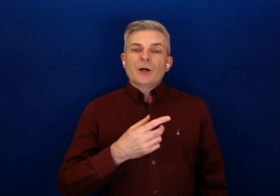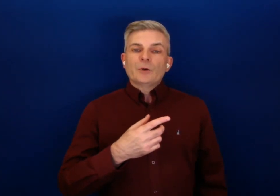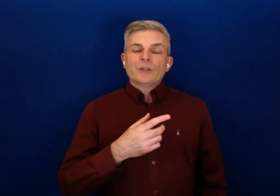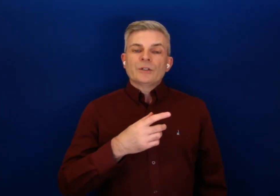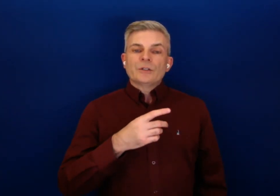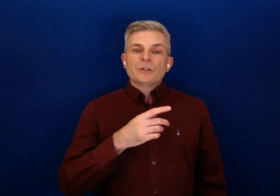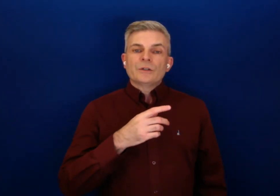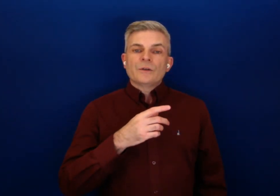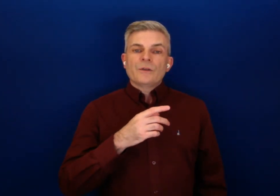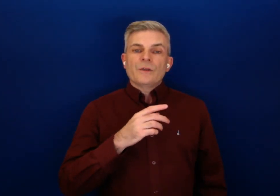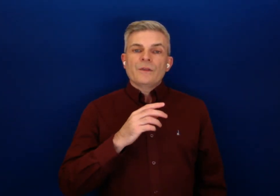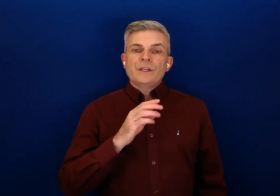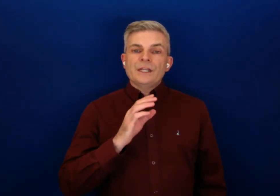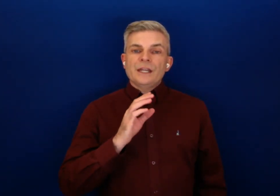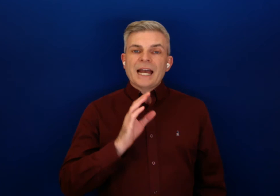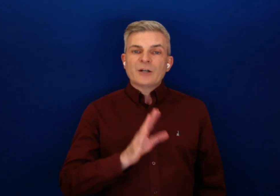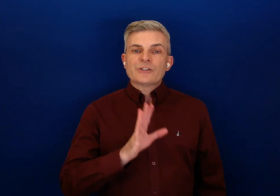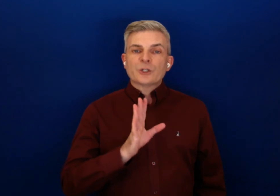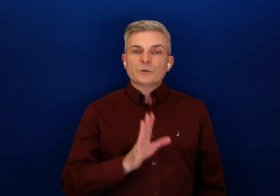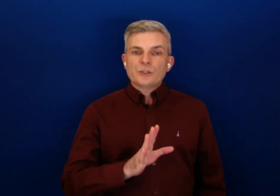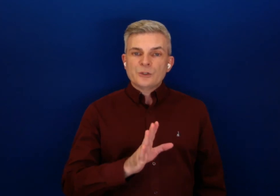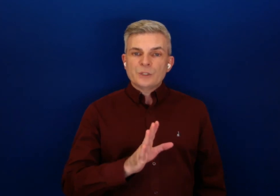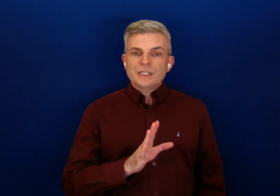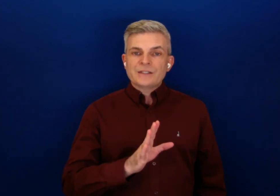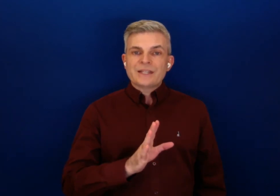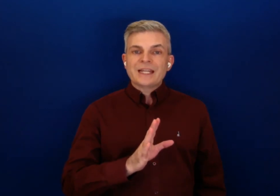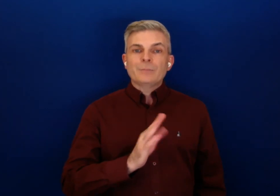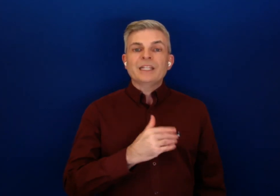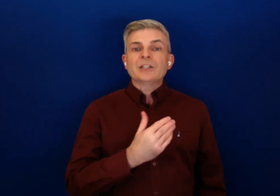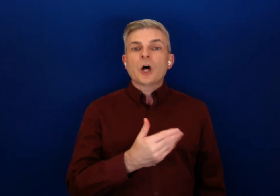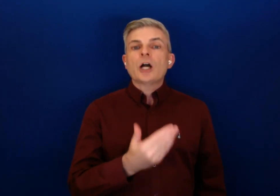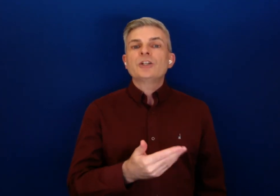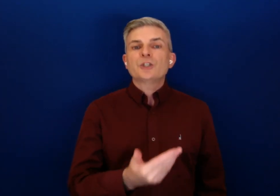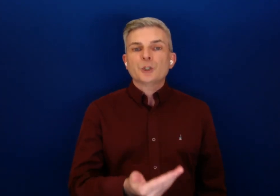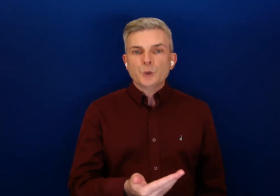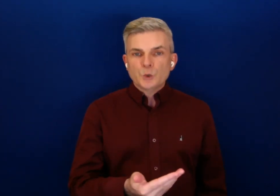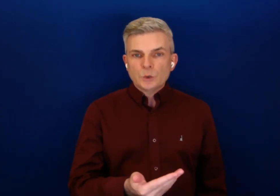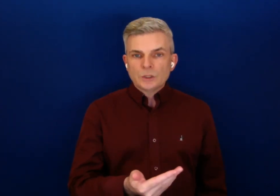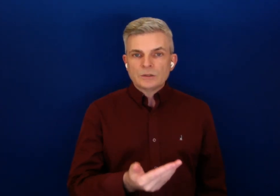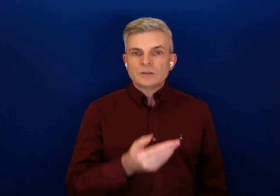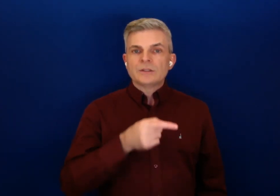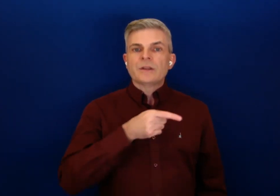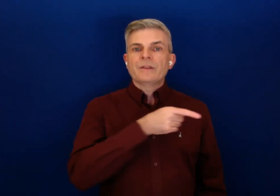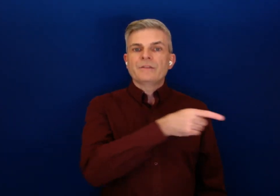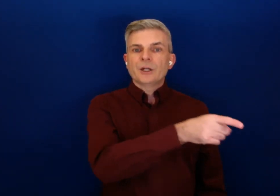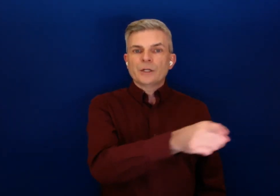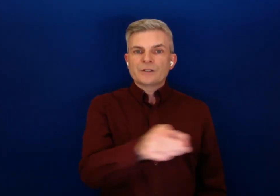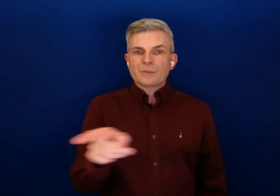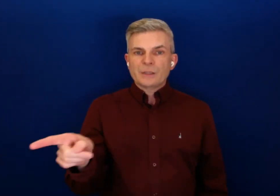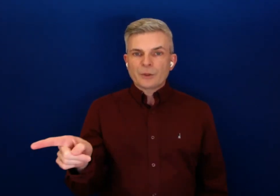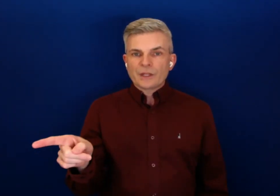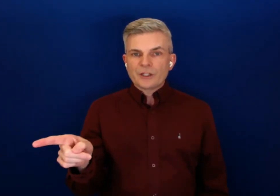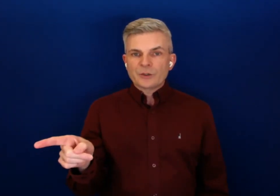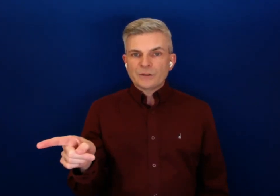about the household duties that belong to the various people that you live